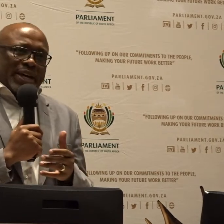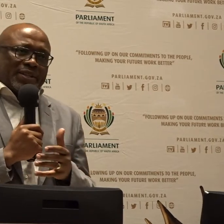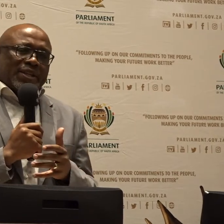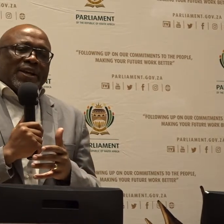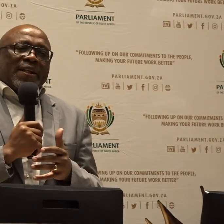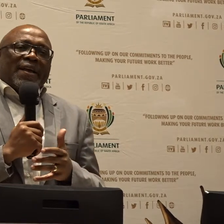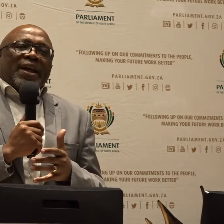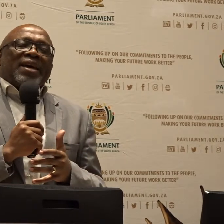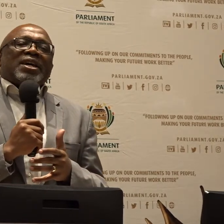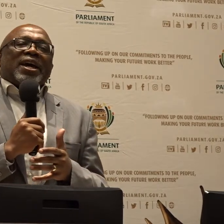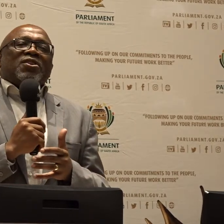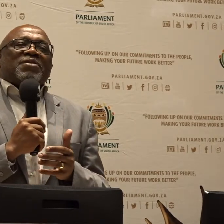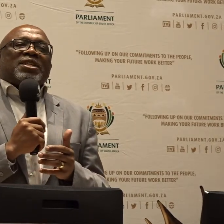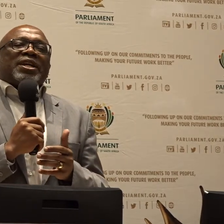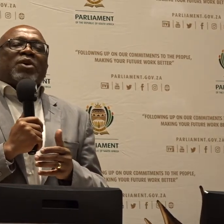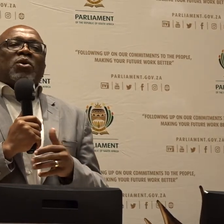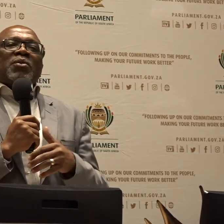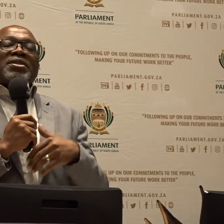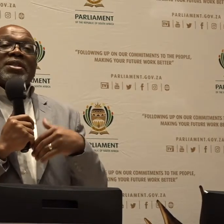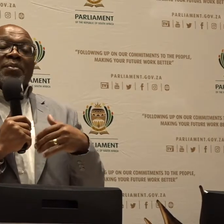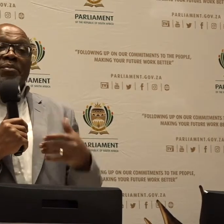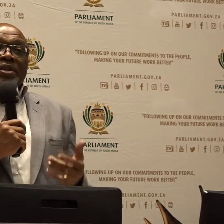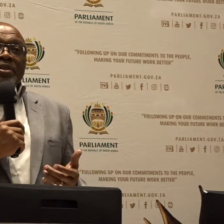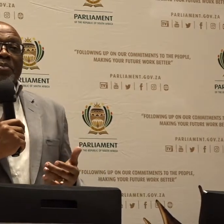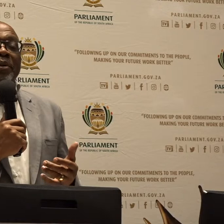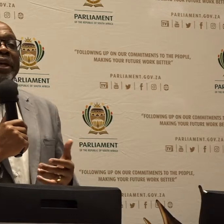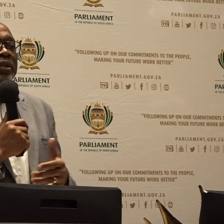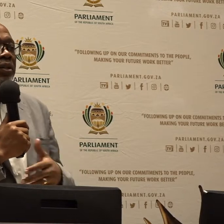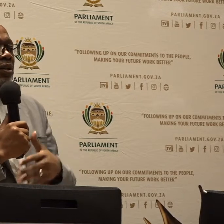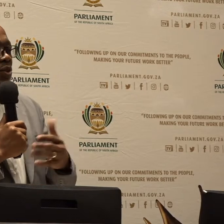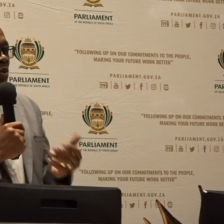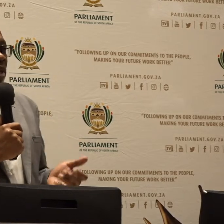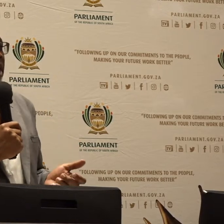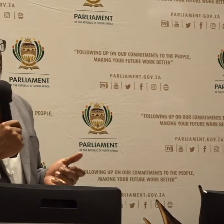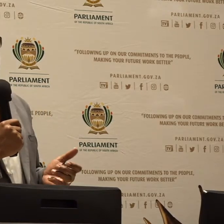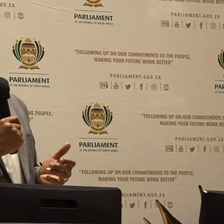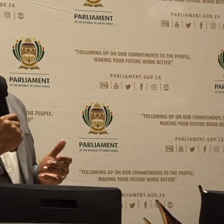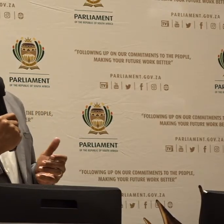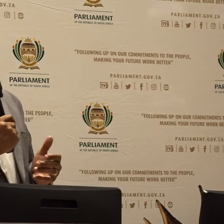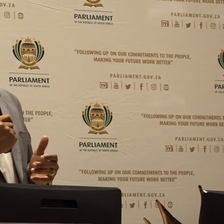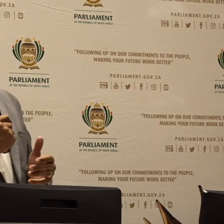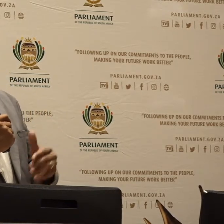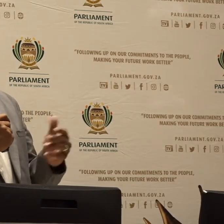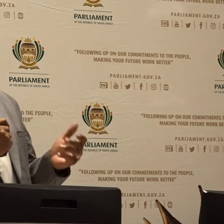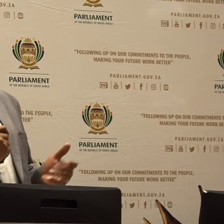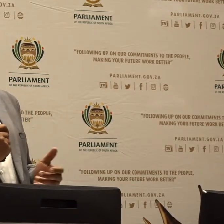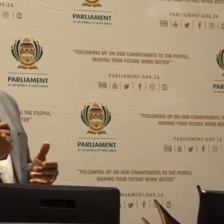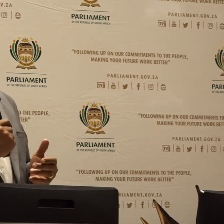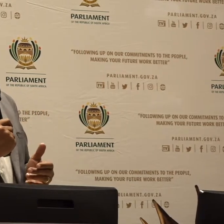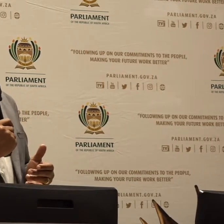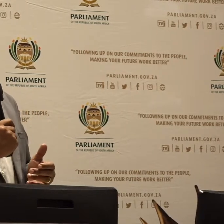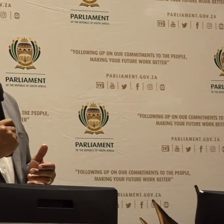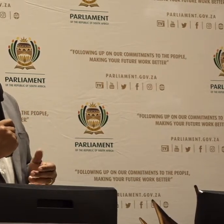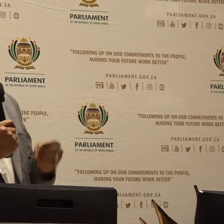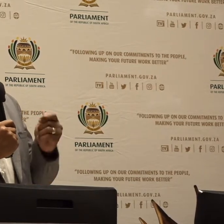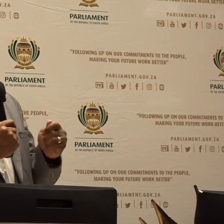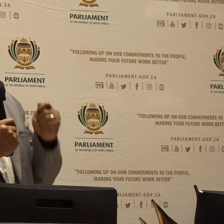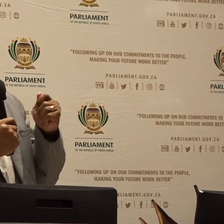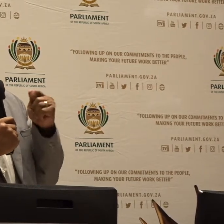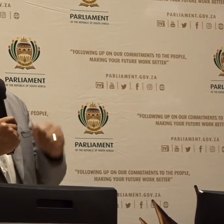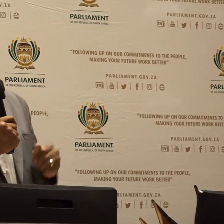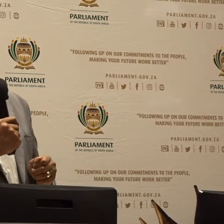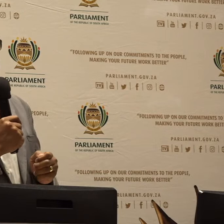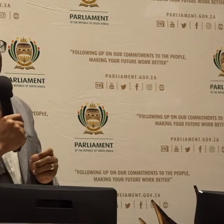by the wayside at the end of the day we will submit the bill to the ncop they might do their own round